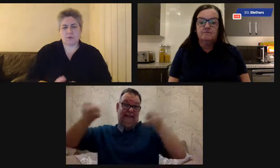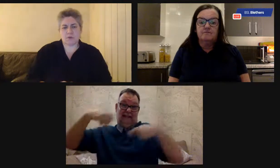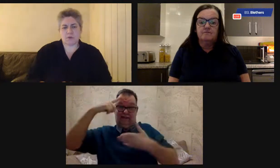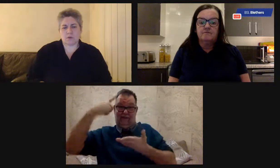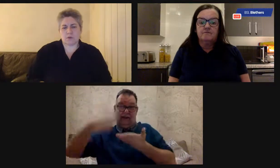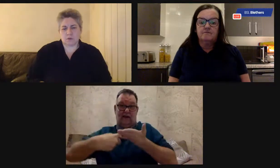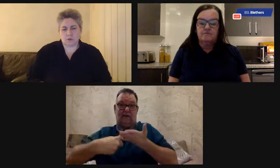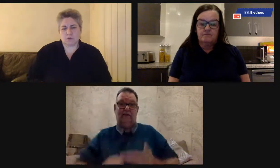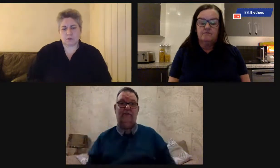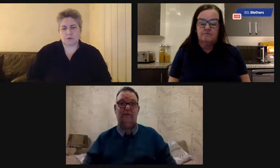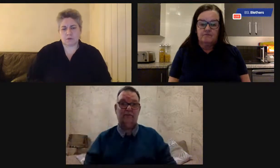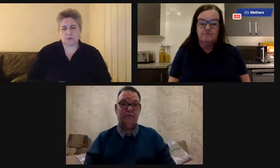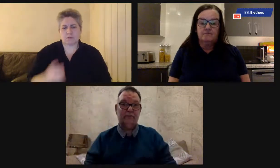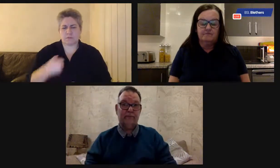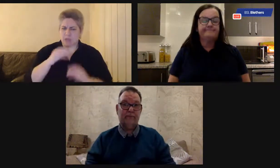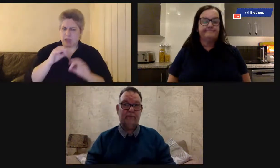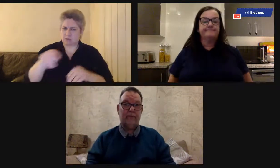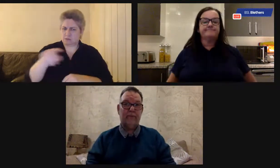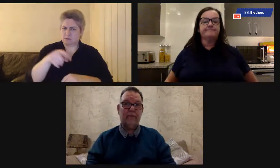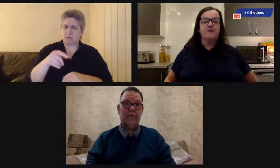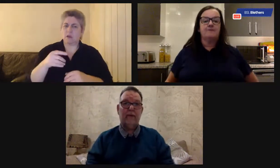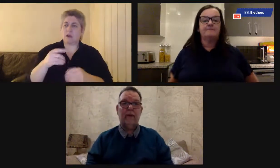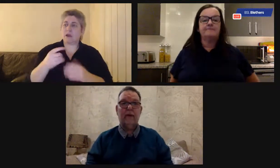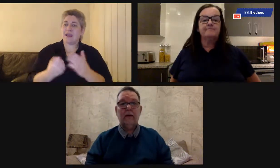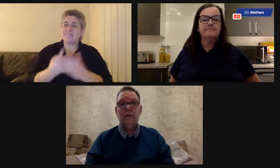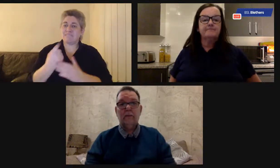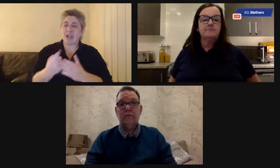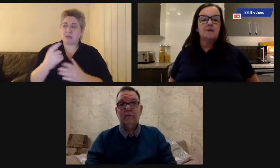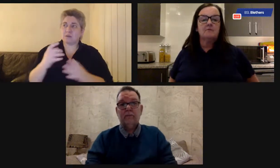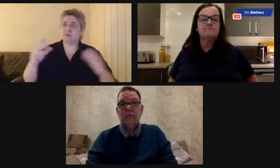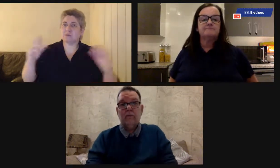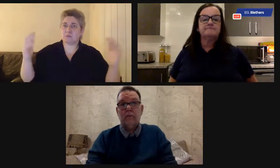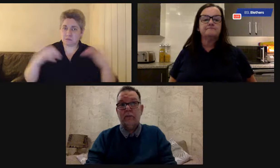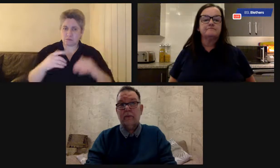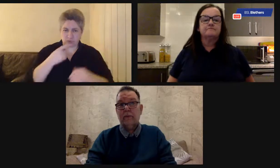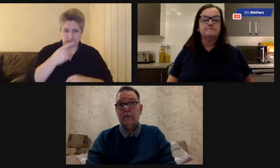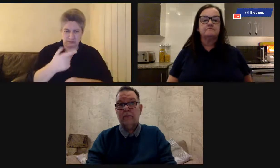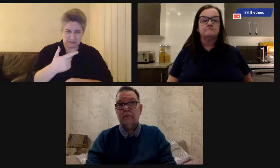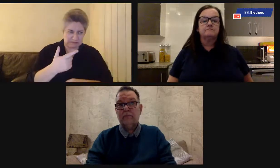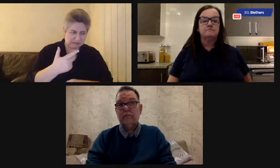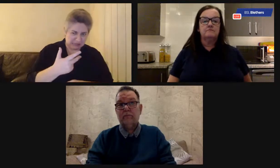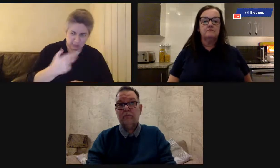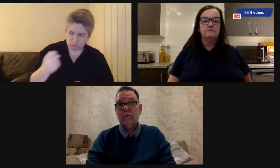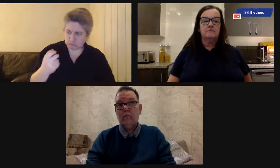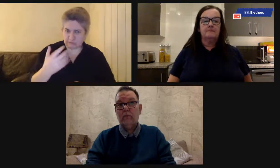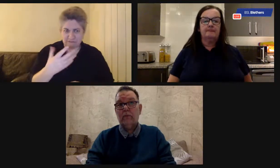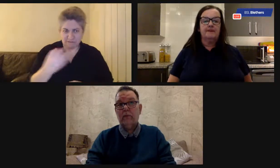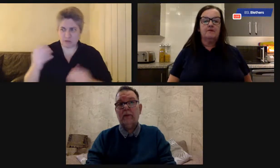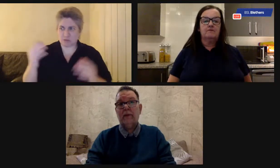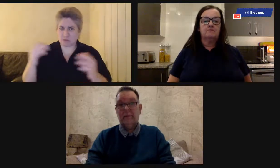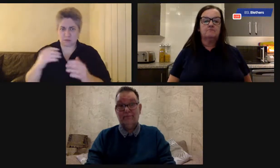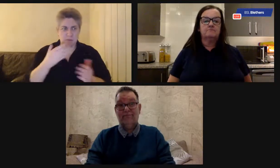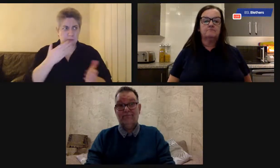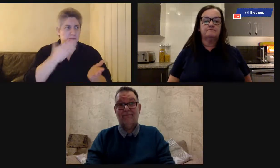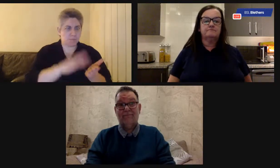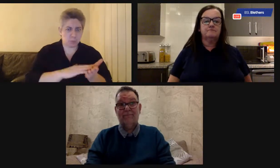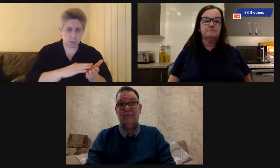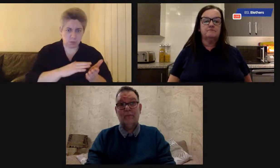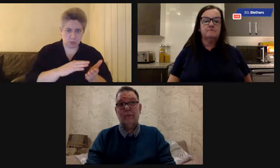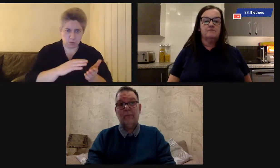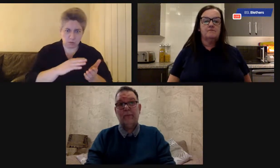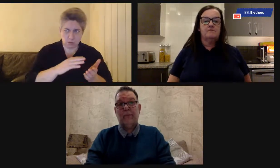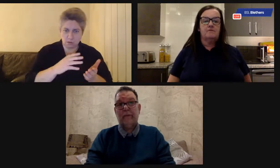have the old things that we used to have where people would have stalls, but that's up to the committee. I mean,